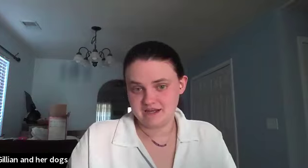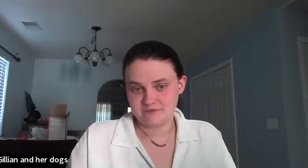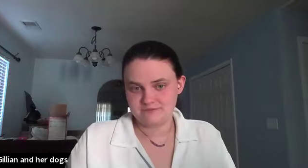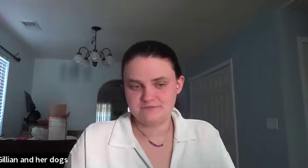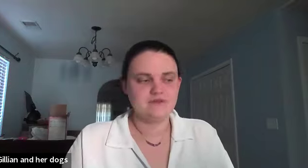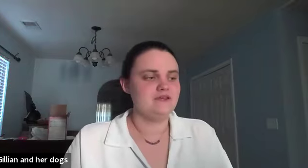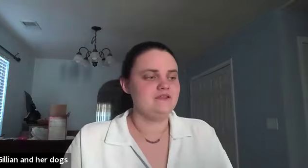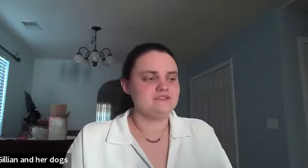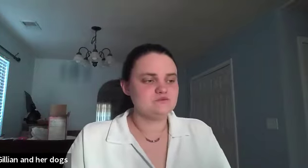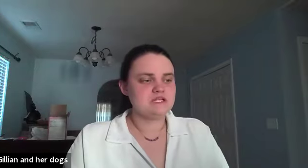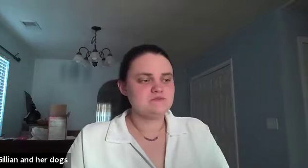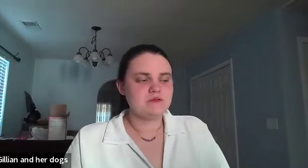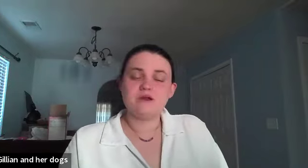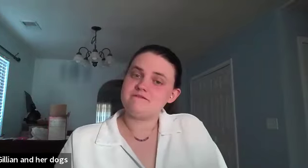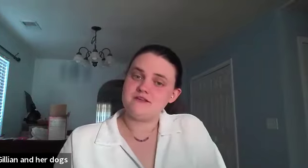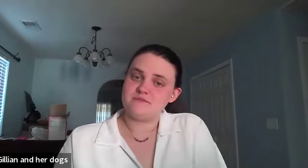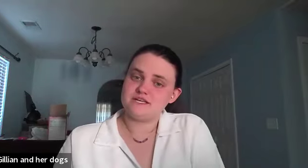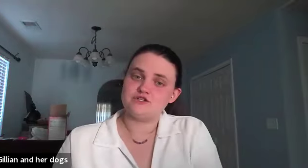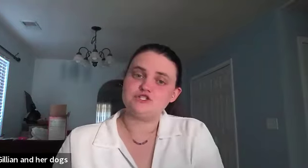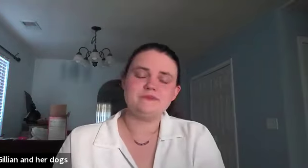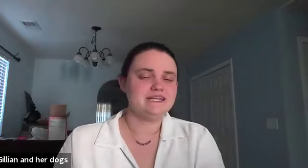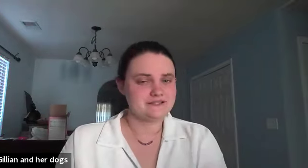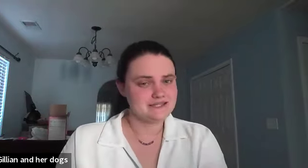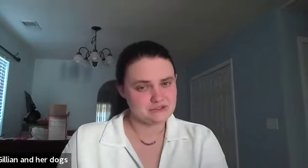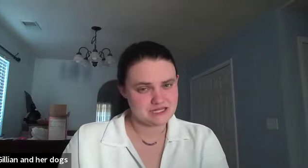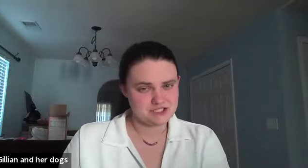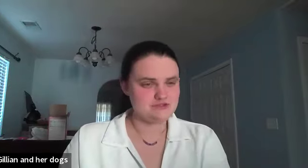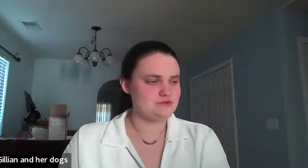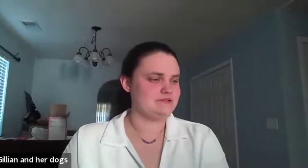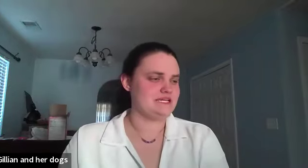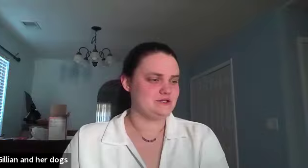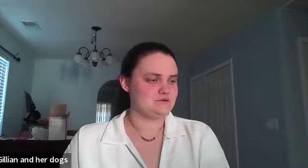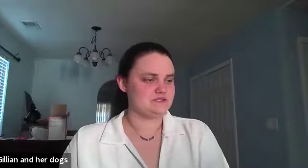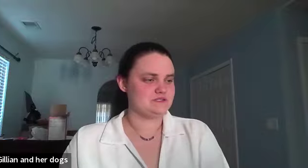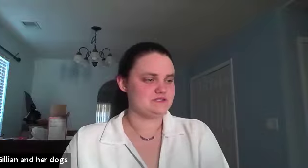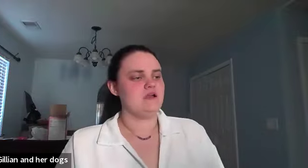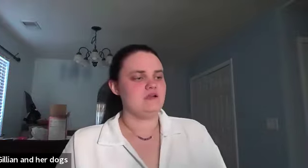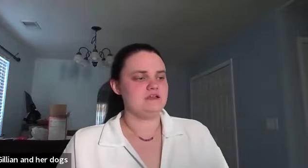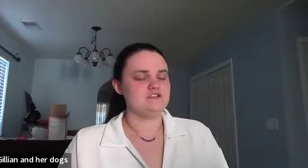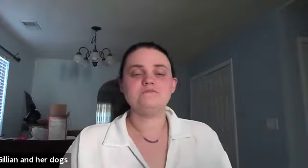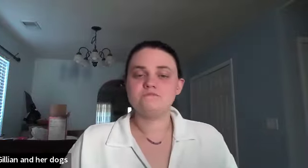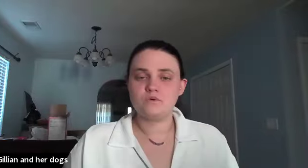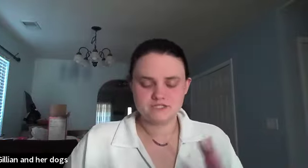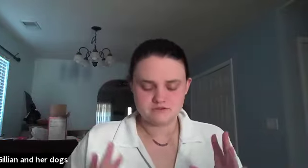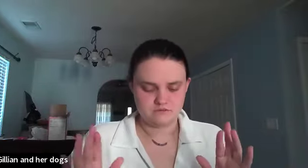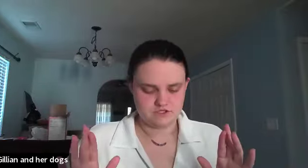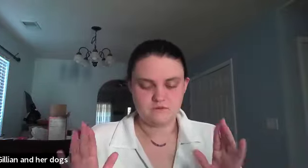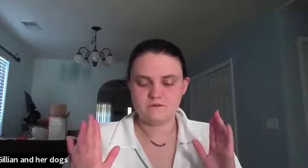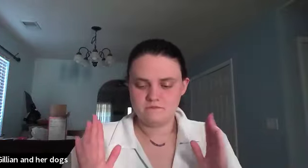potato. This one is probably one of my favorite because there's so many different little signs you do with potatoes. All right, so the